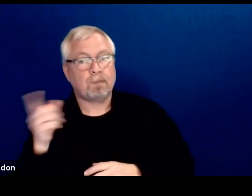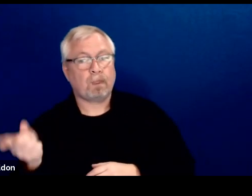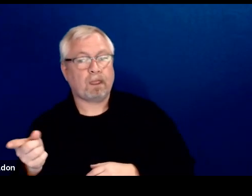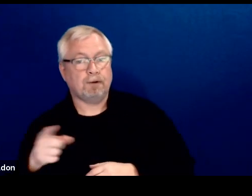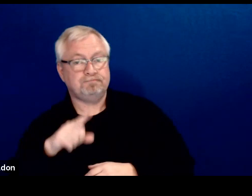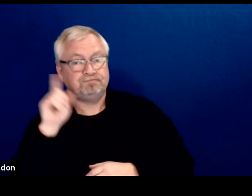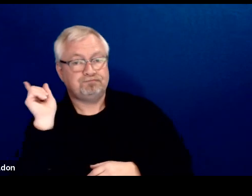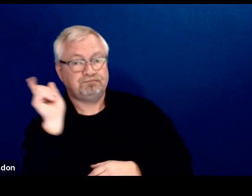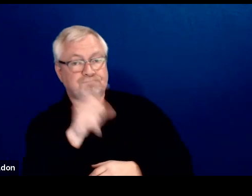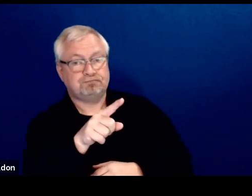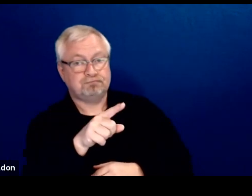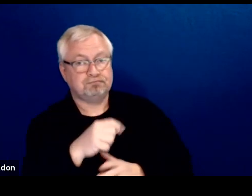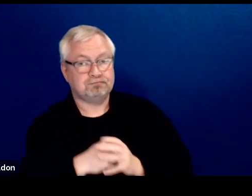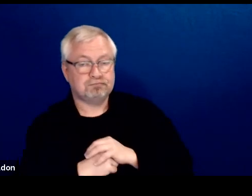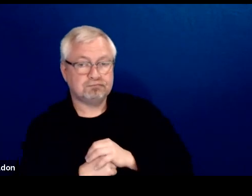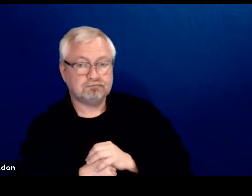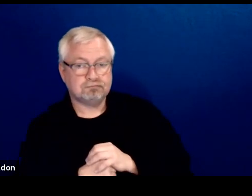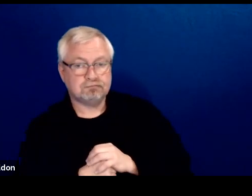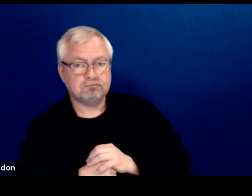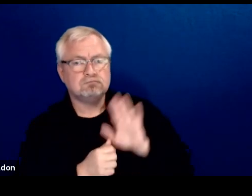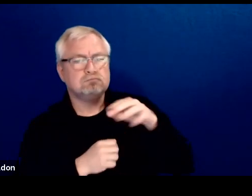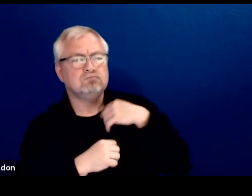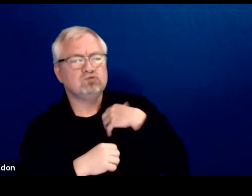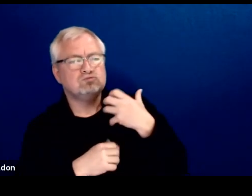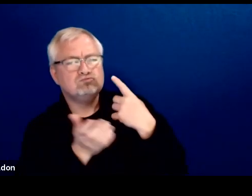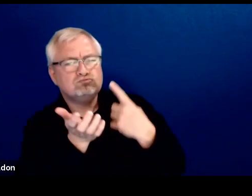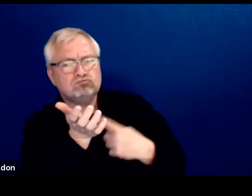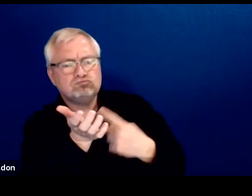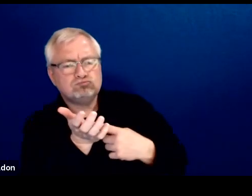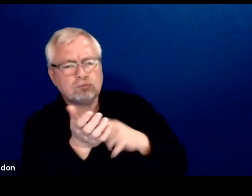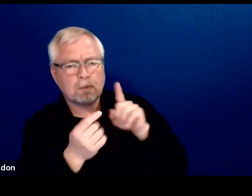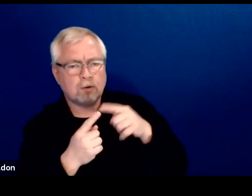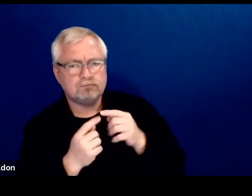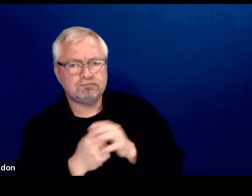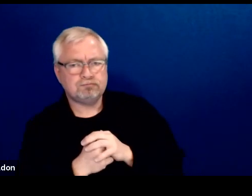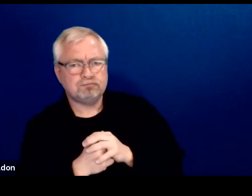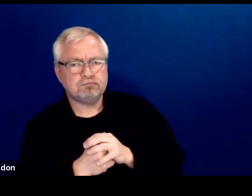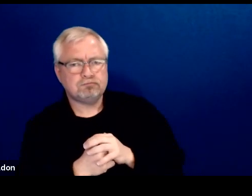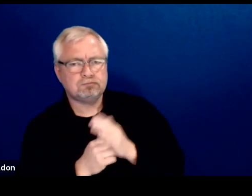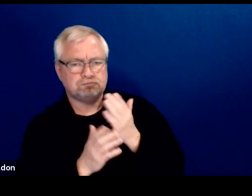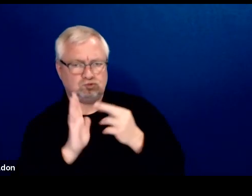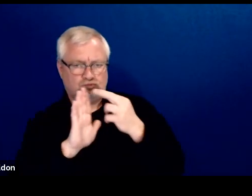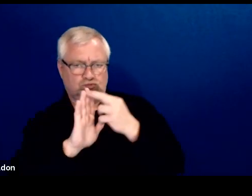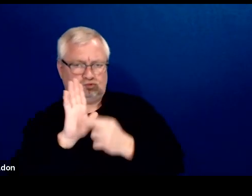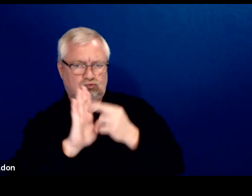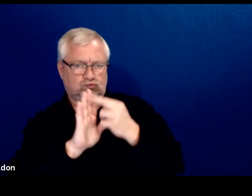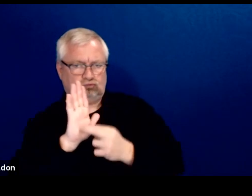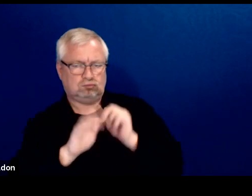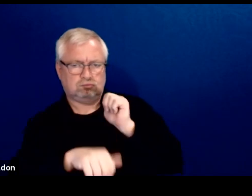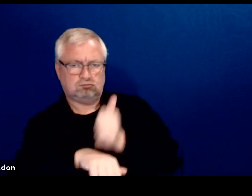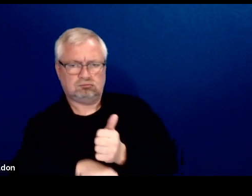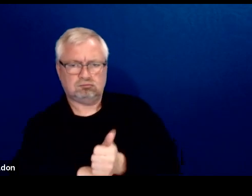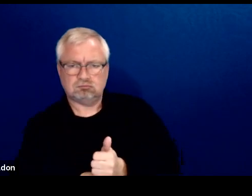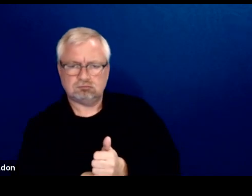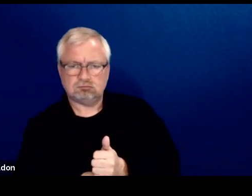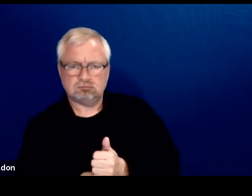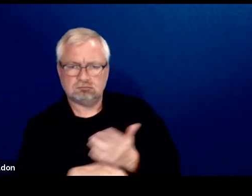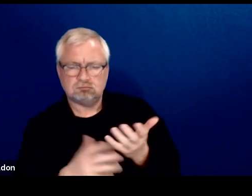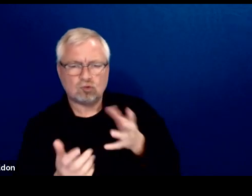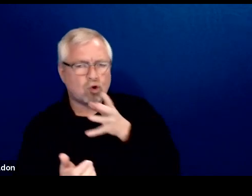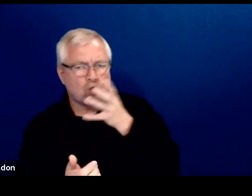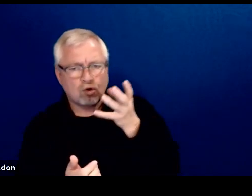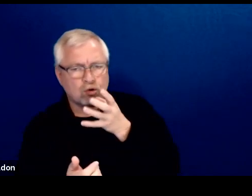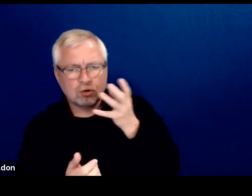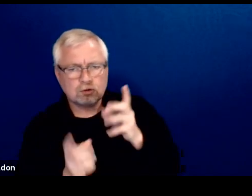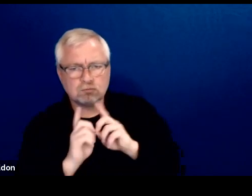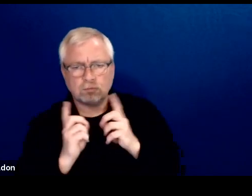that. There will be some parameters around it, but it's been pretty much opened up. The ag department will write the rules on that about what can be done, and